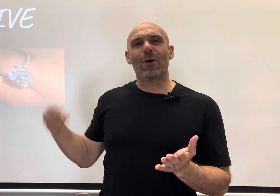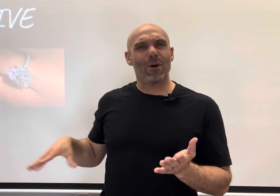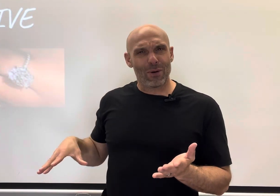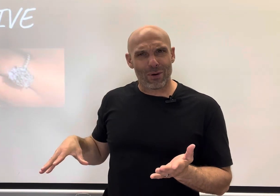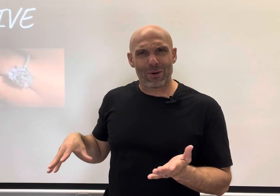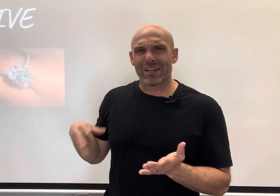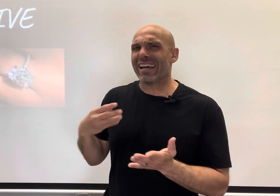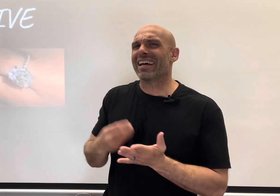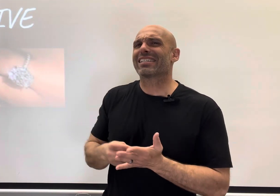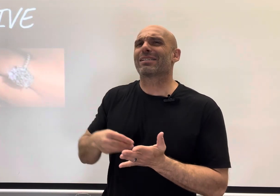Woo!